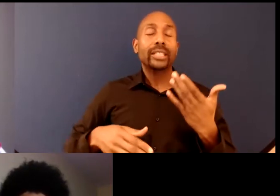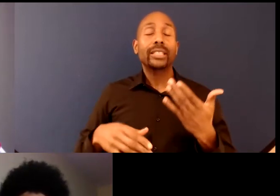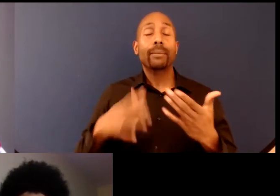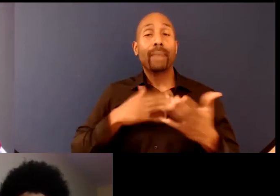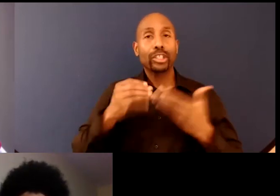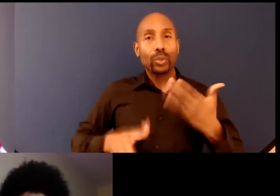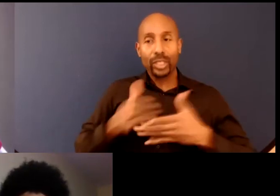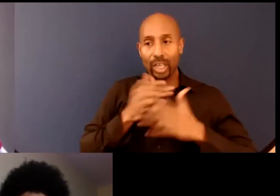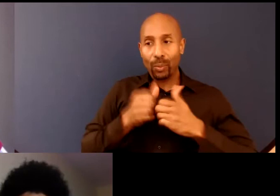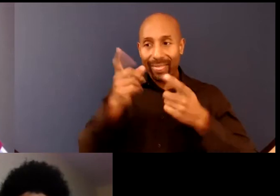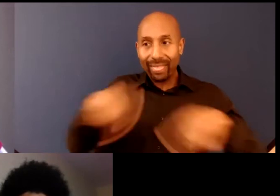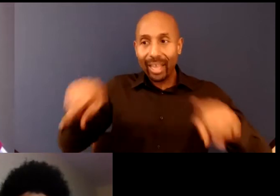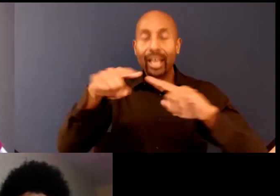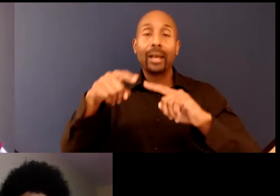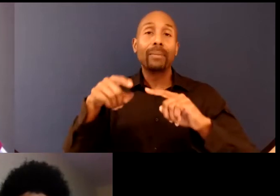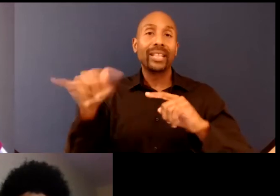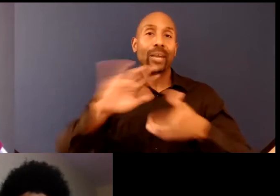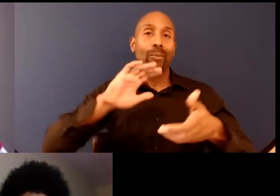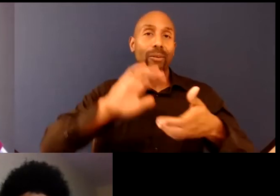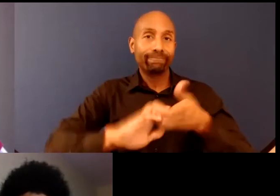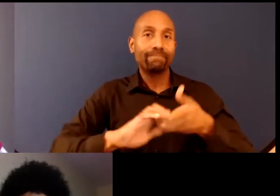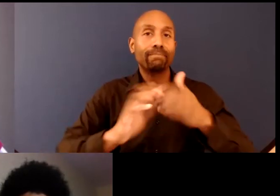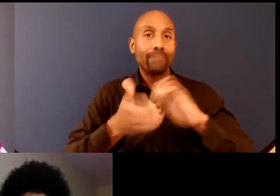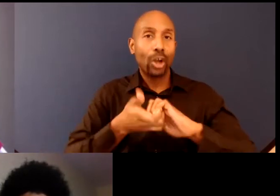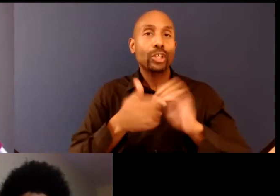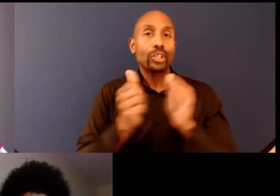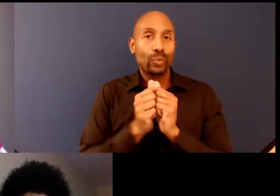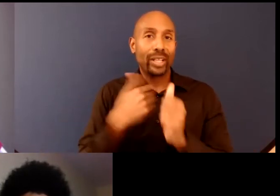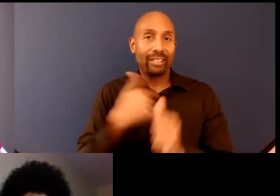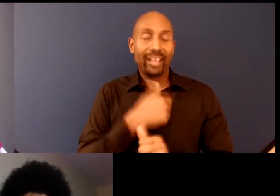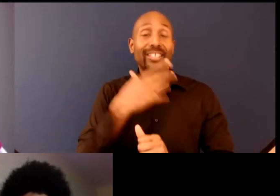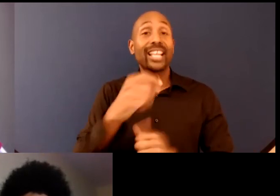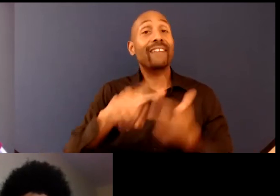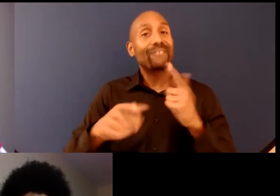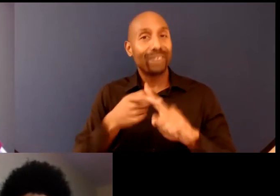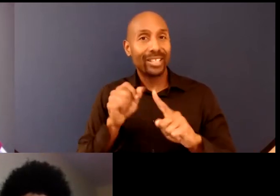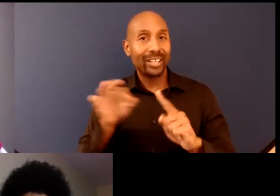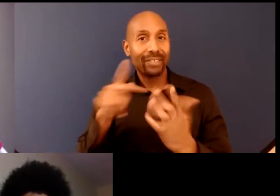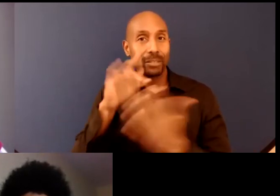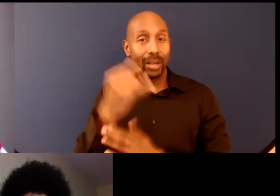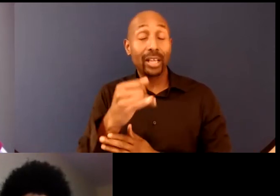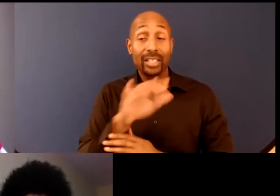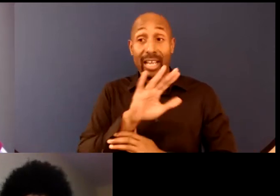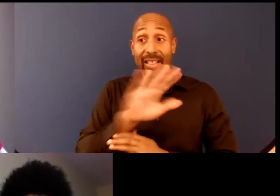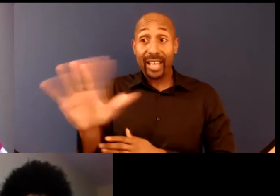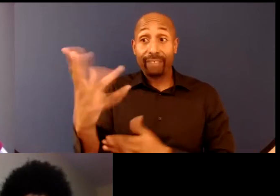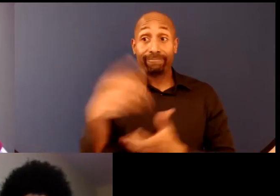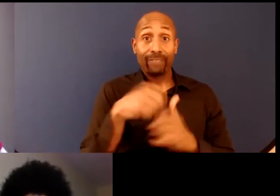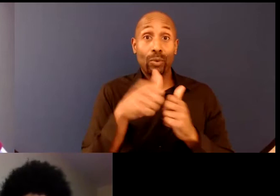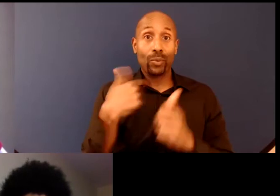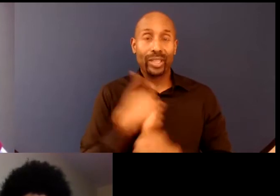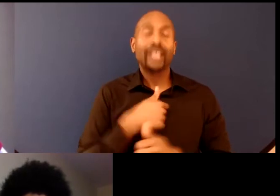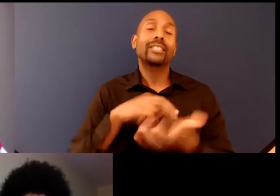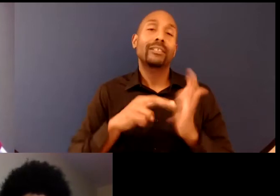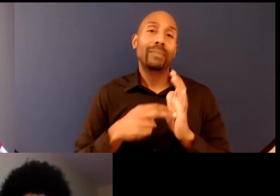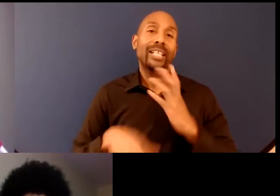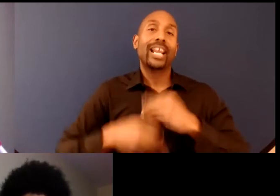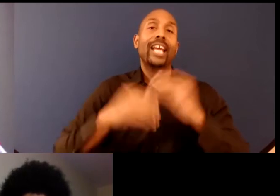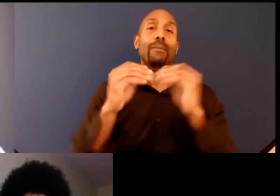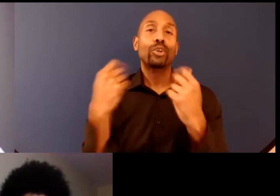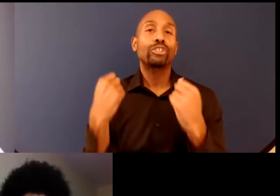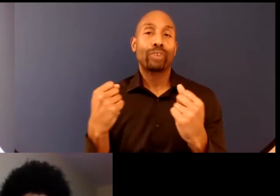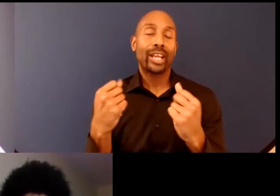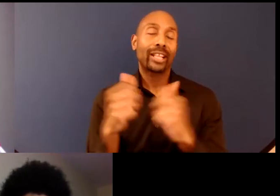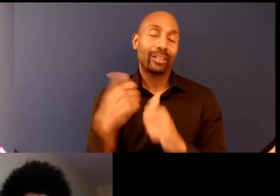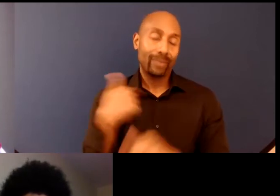Redefinable project. Their participation strengthened this project in so many ways. And finally, of course, thank you to the students of the